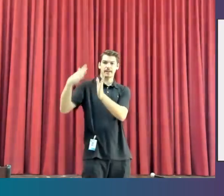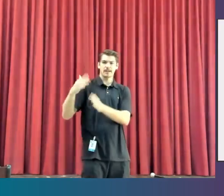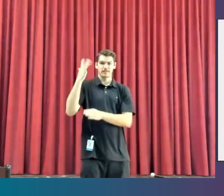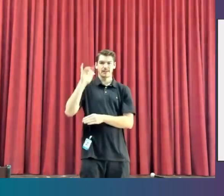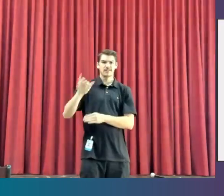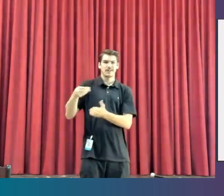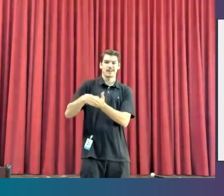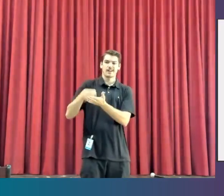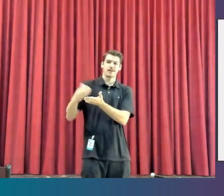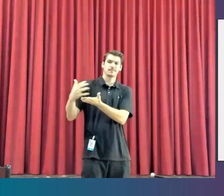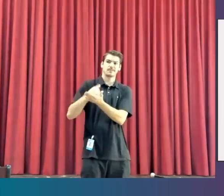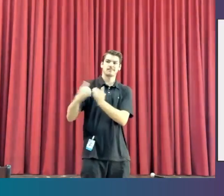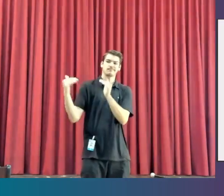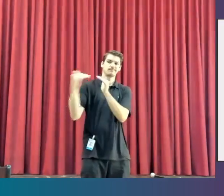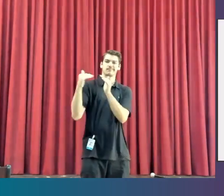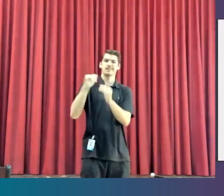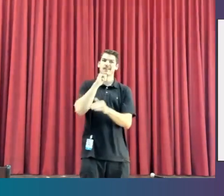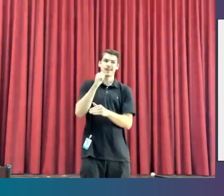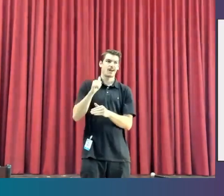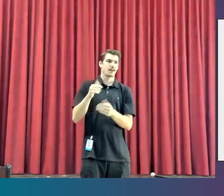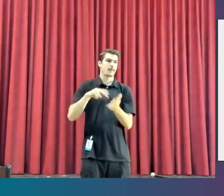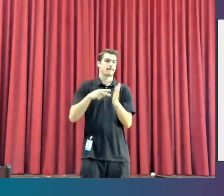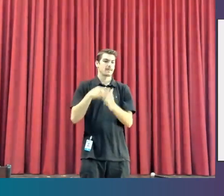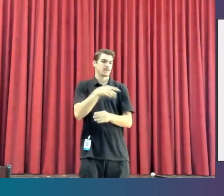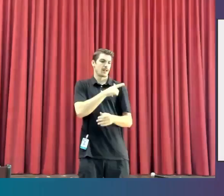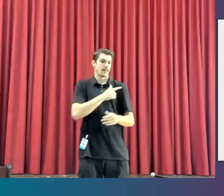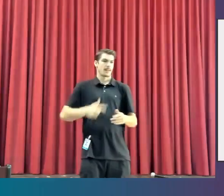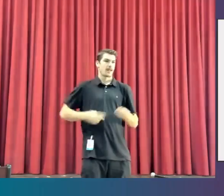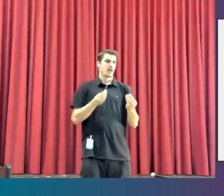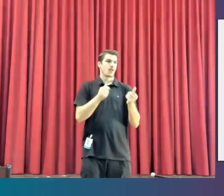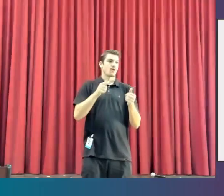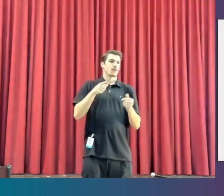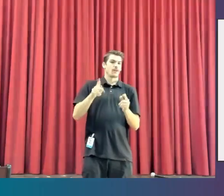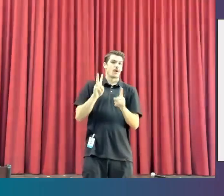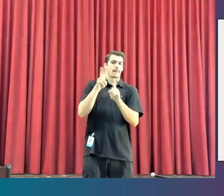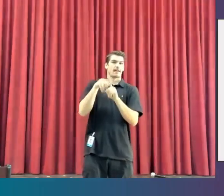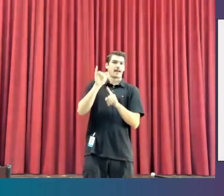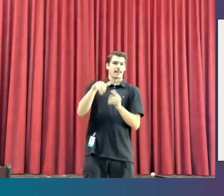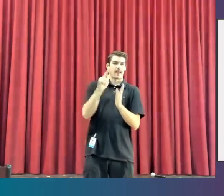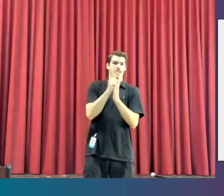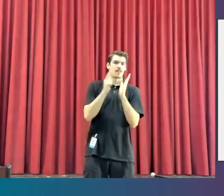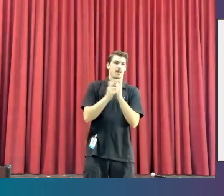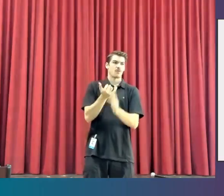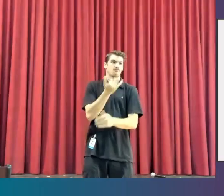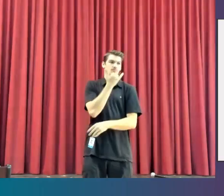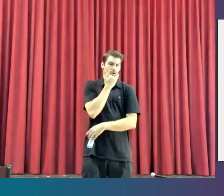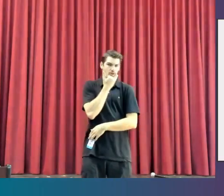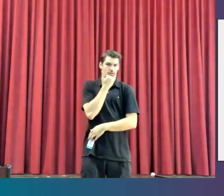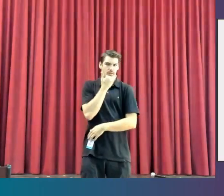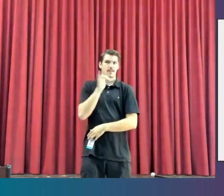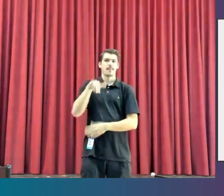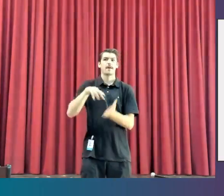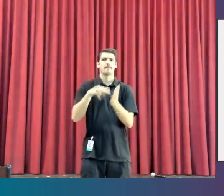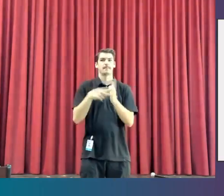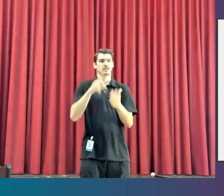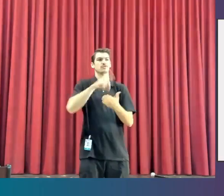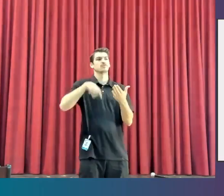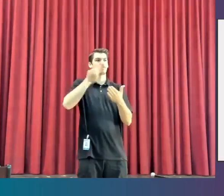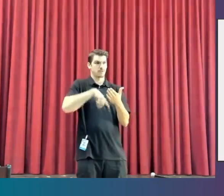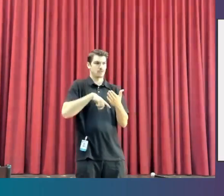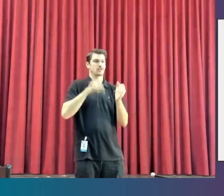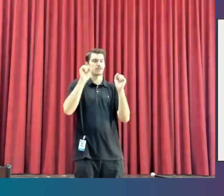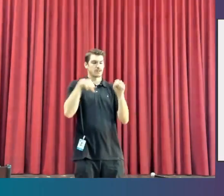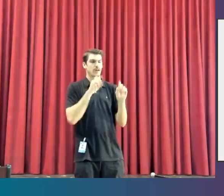income standard and they're applying it incorrectly, that counts as discrimination that we would encourage you to report.